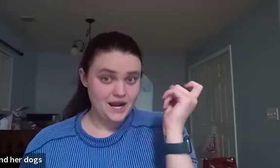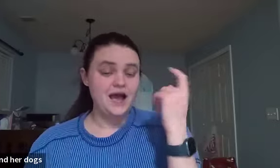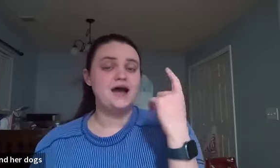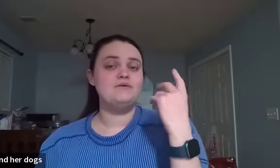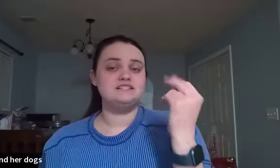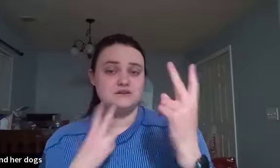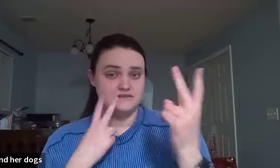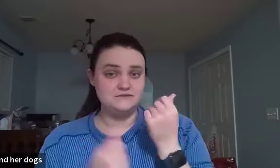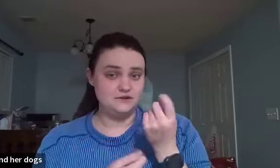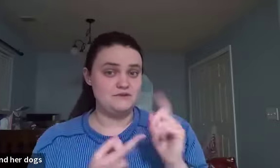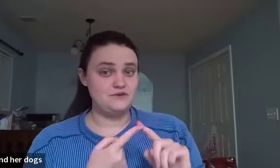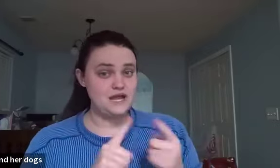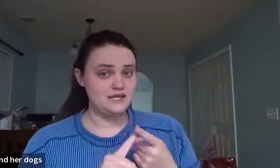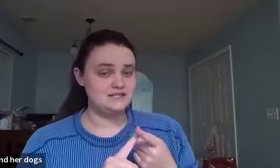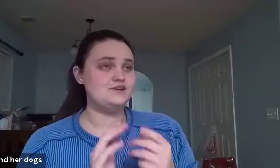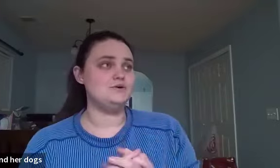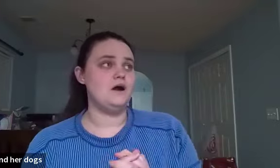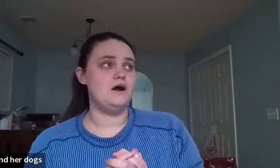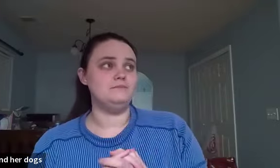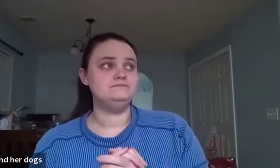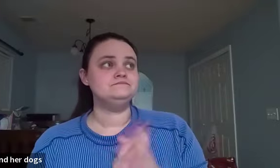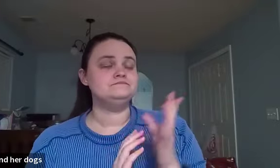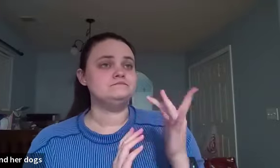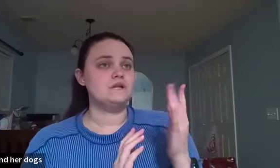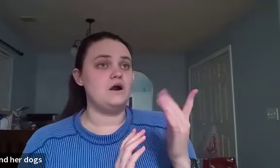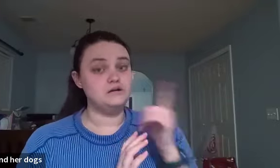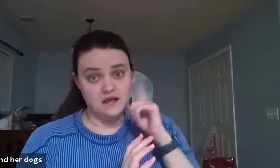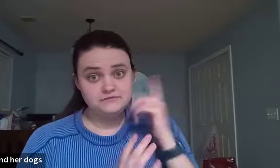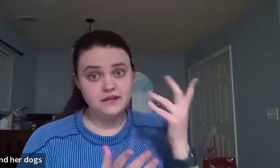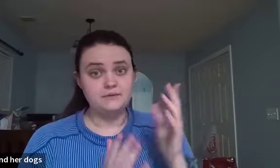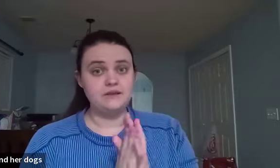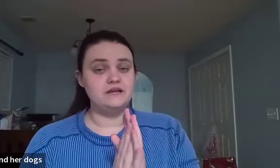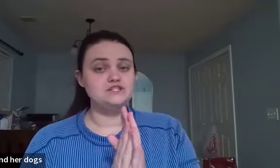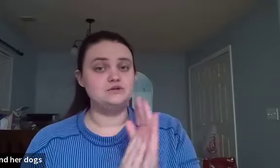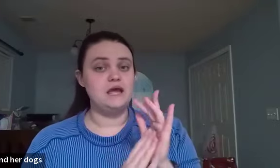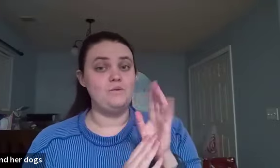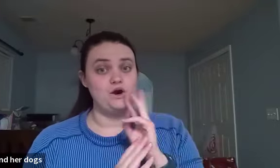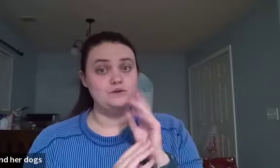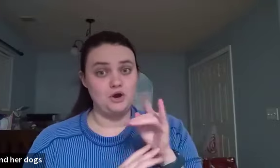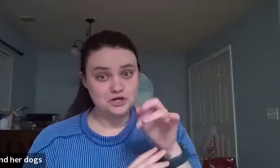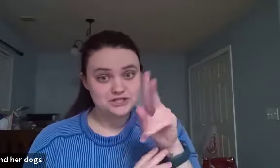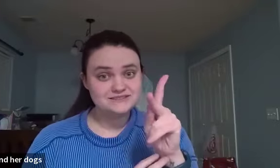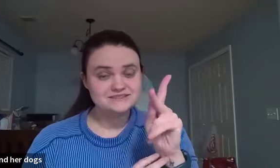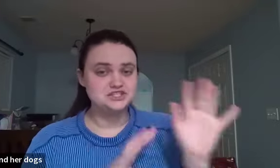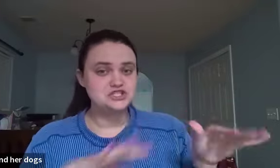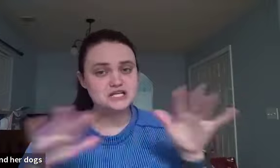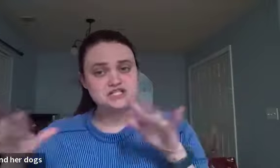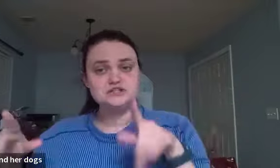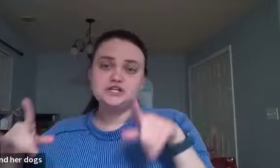summer, I went to go visit a few of my friends who are deaf, and we went to a water park to just kind of chill, you